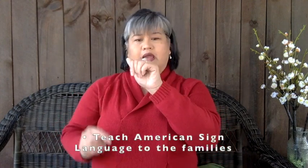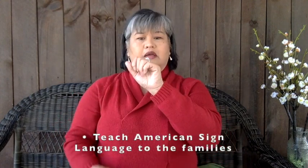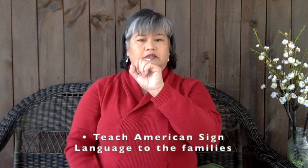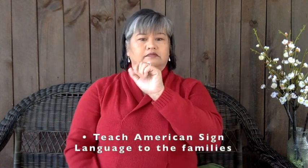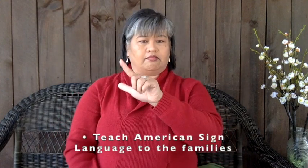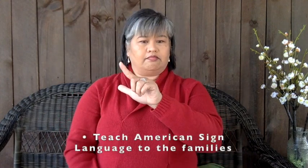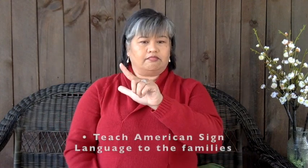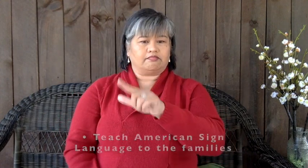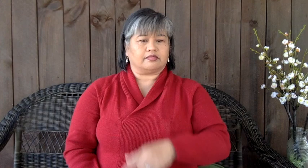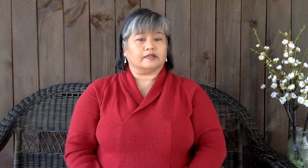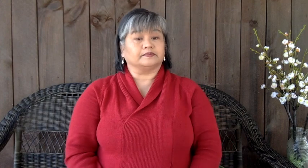families.